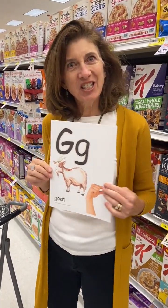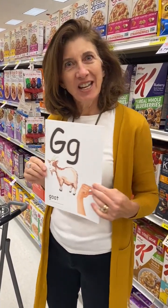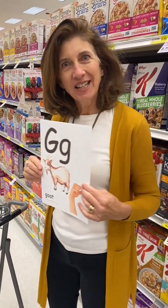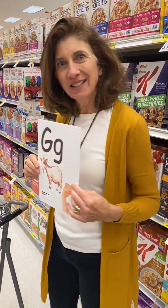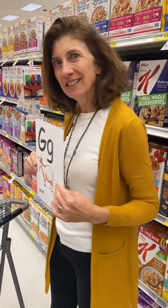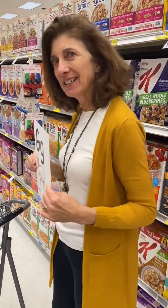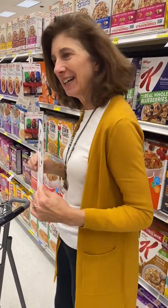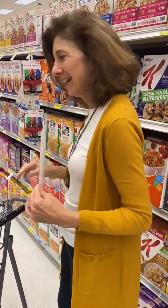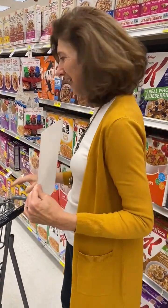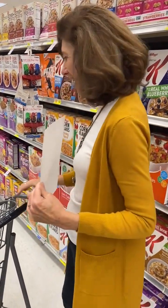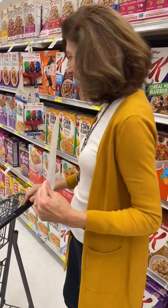take a look.